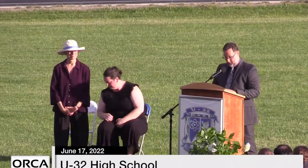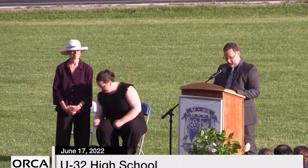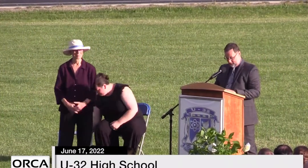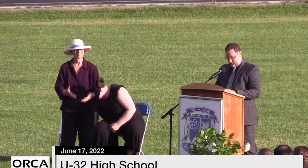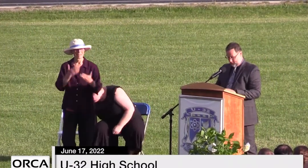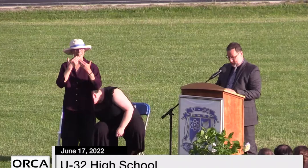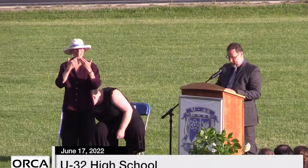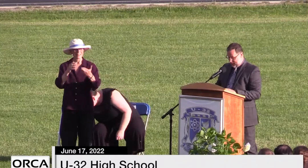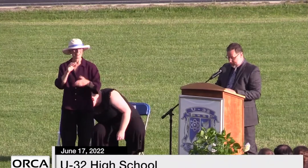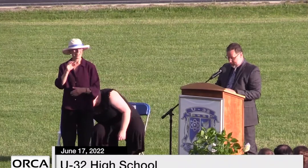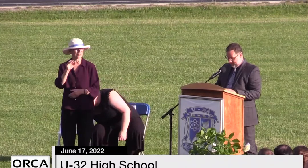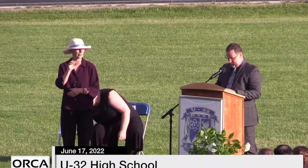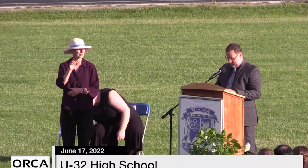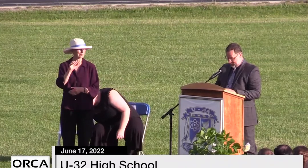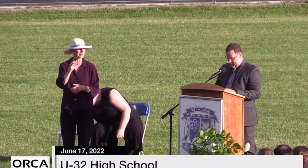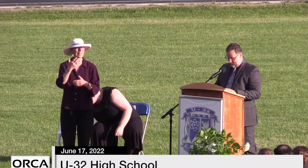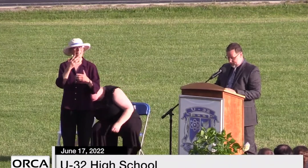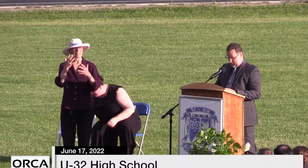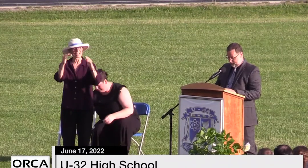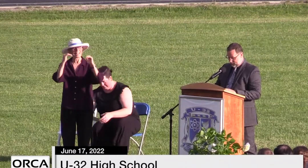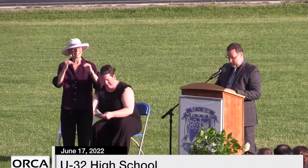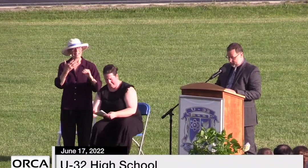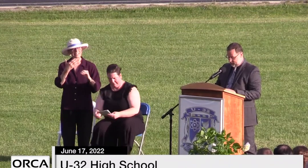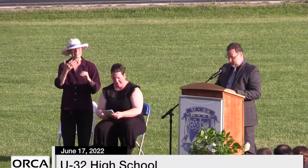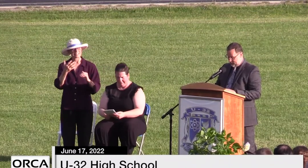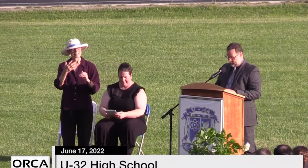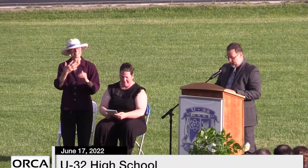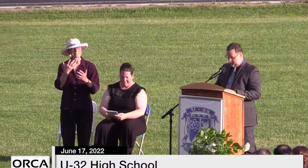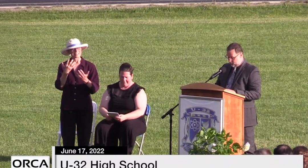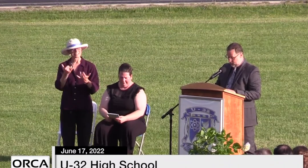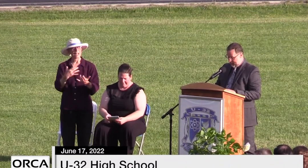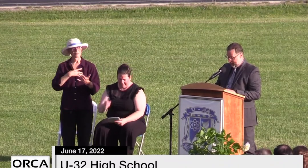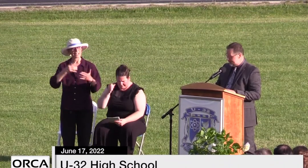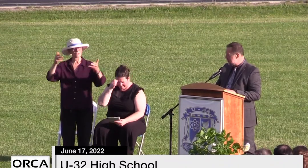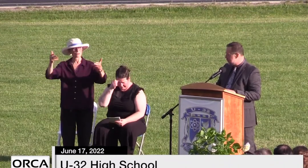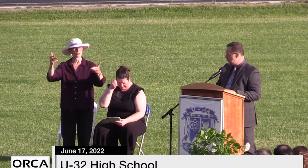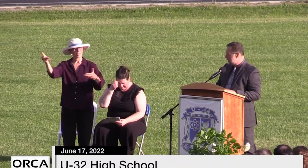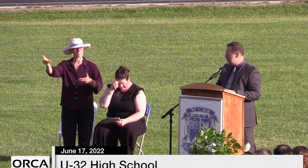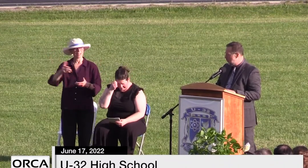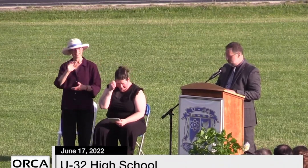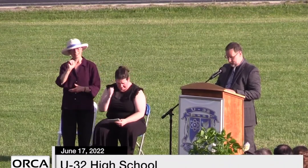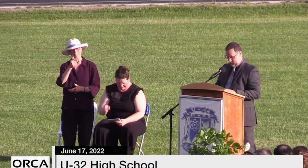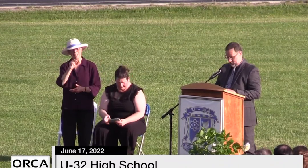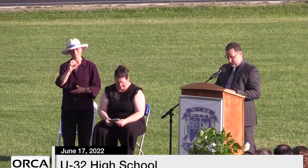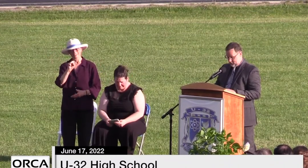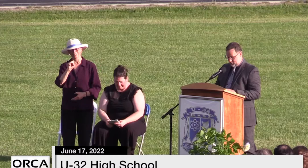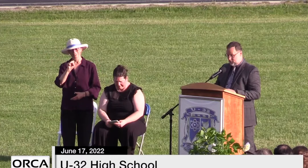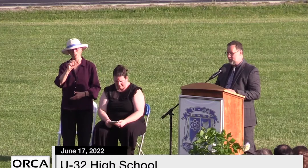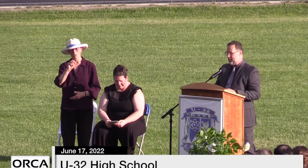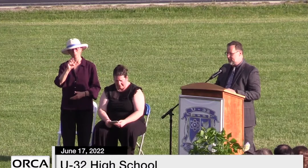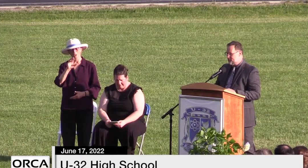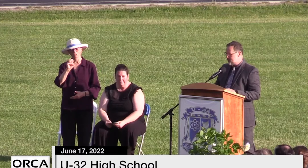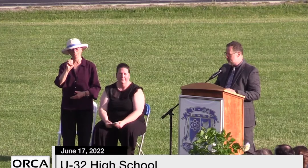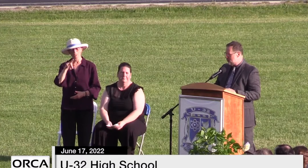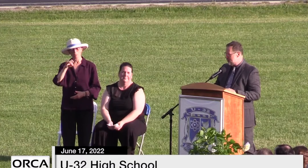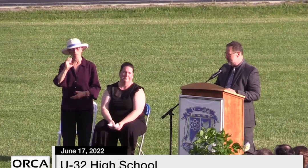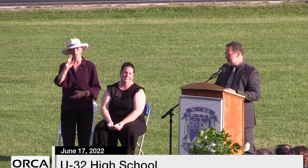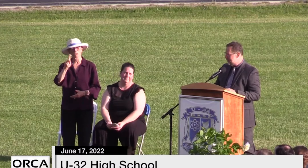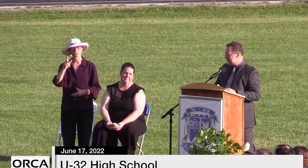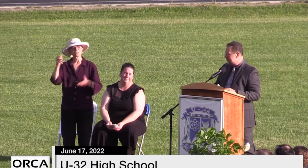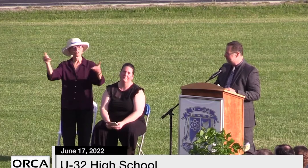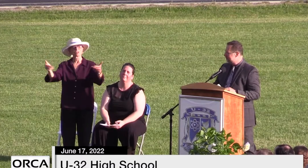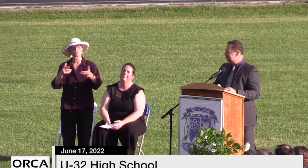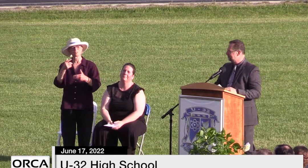Thank you, Evie. At this time, I would like to invite forward Agnes Marie Polk to introduce our guest speaker for